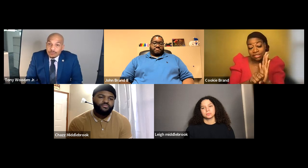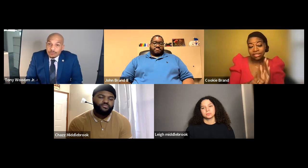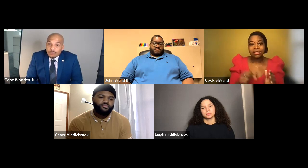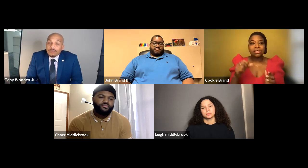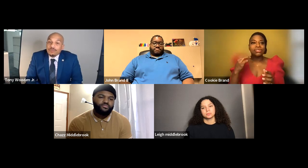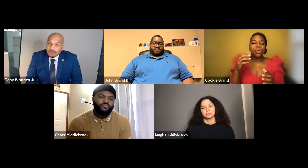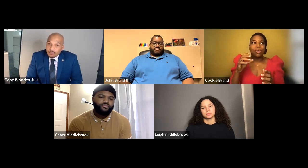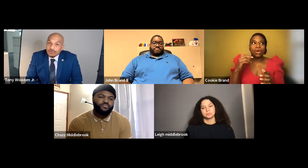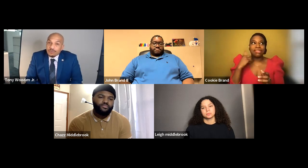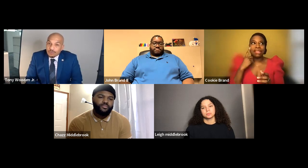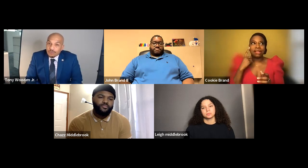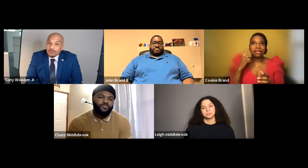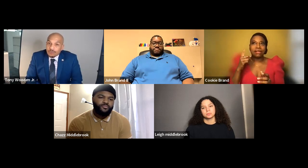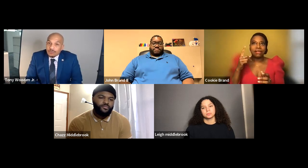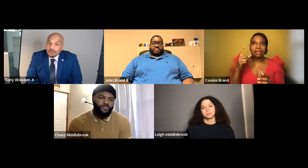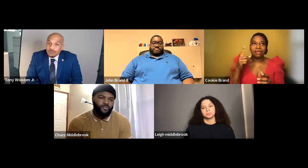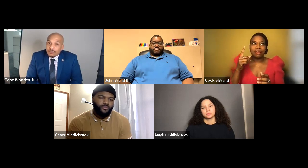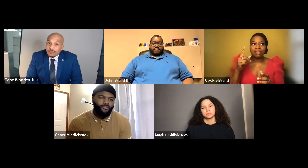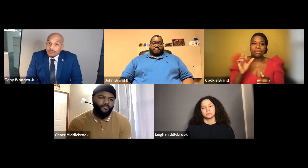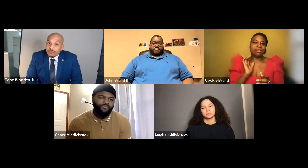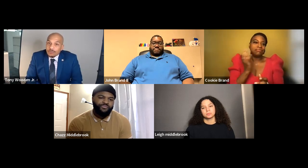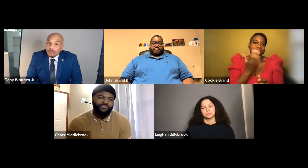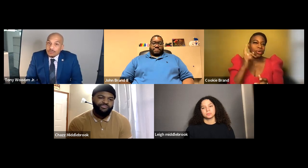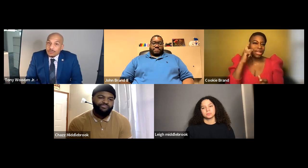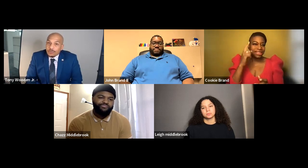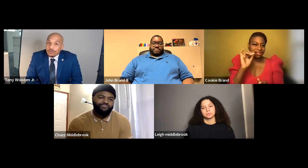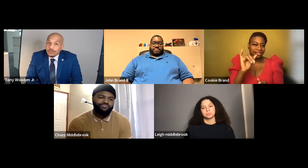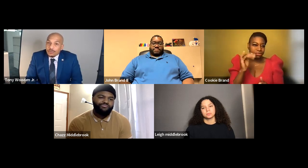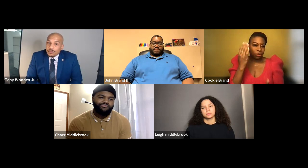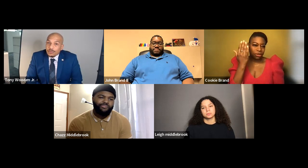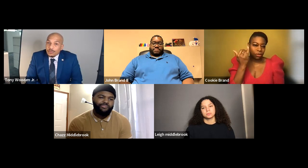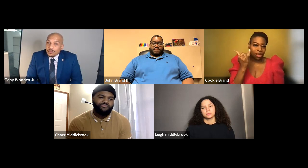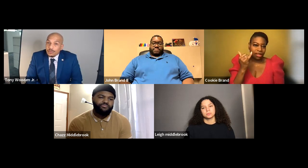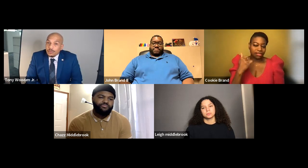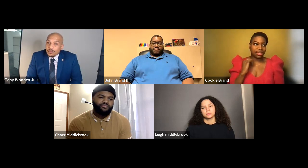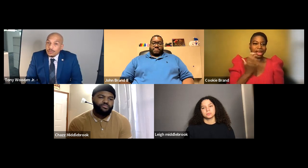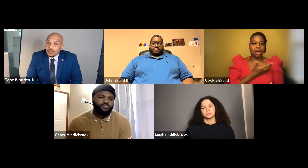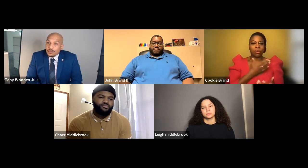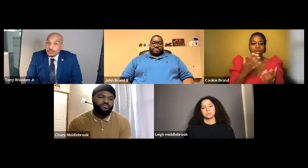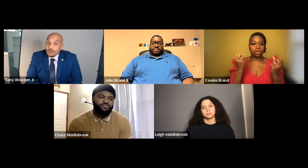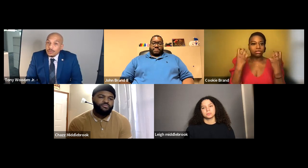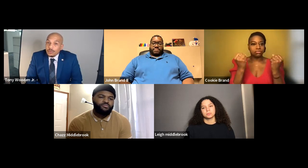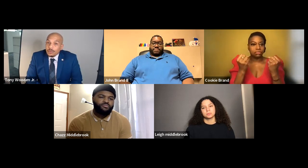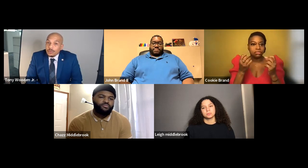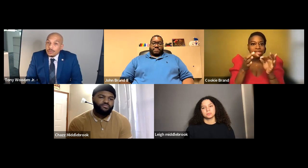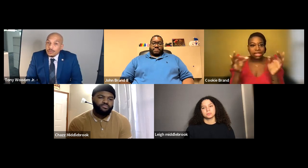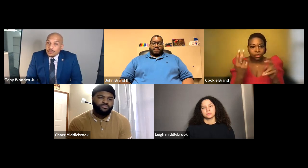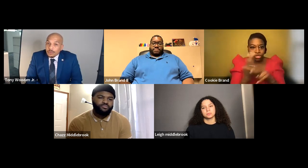are from the southern states or people that are even so. I think that might be a reason why our